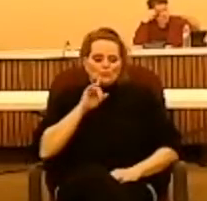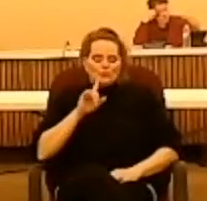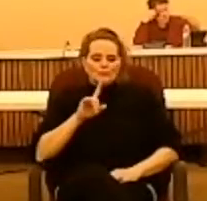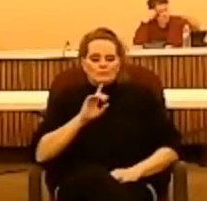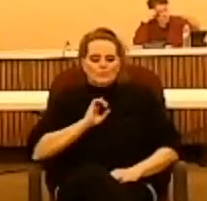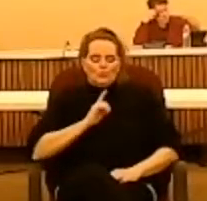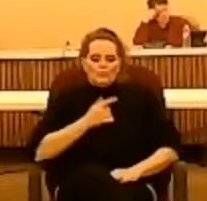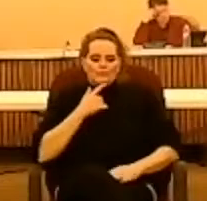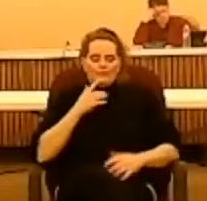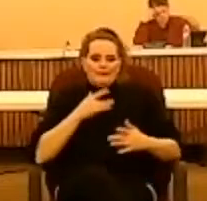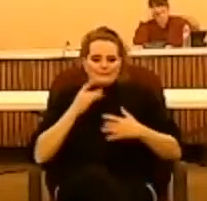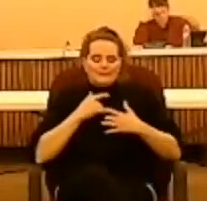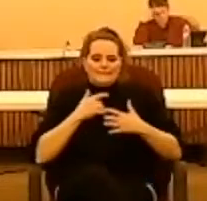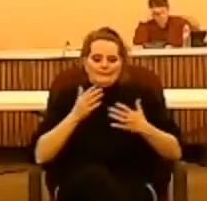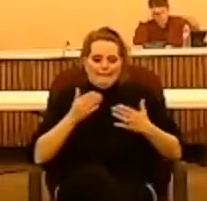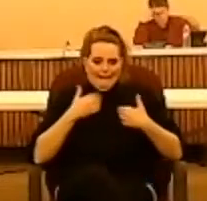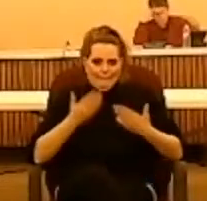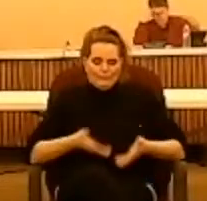board.